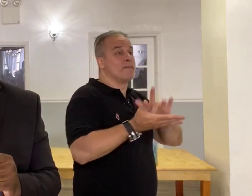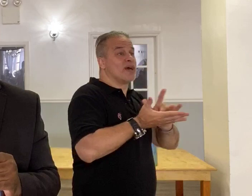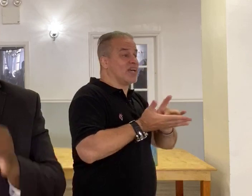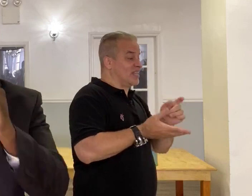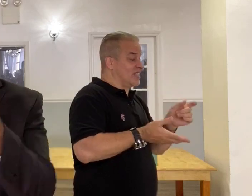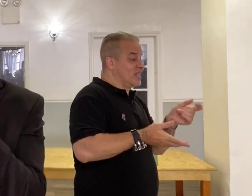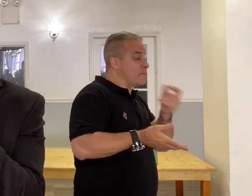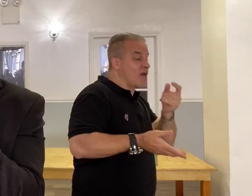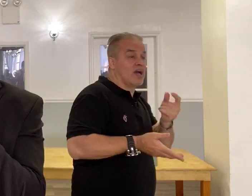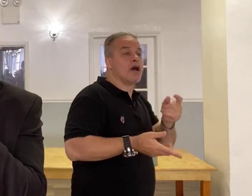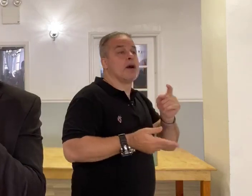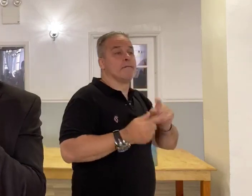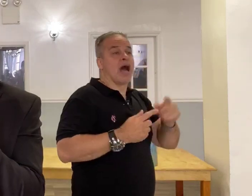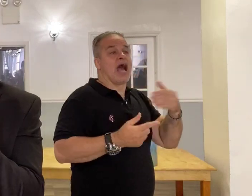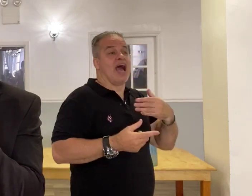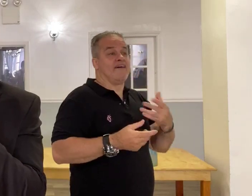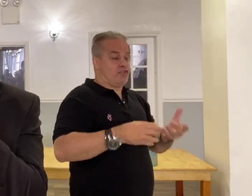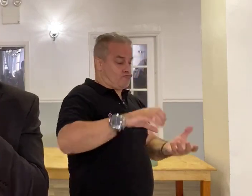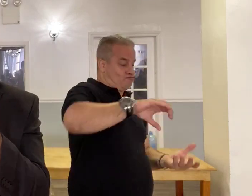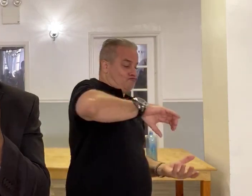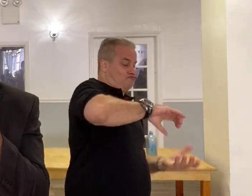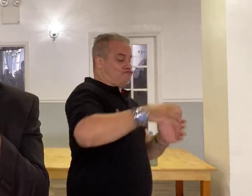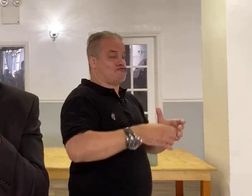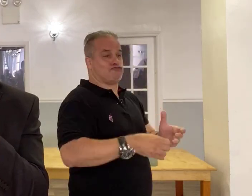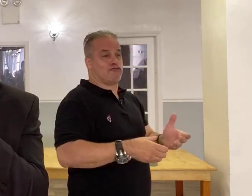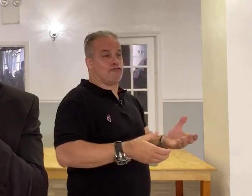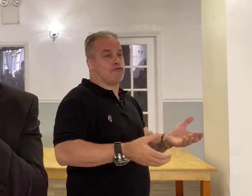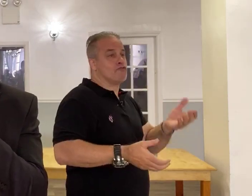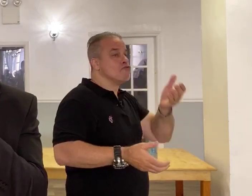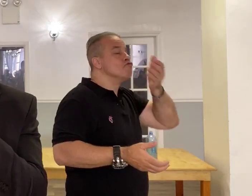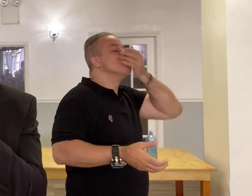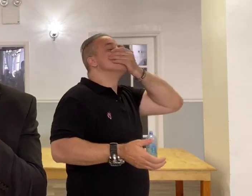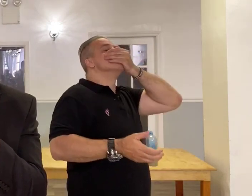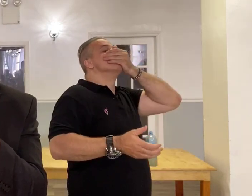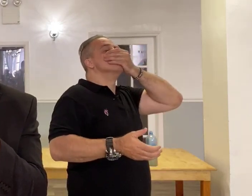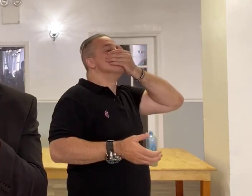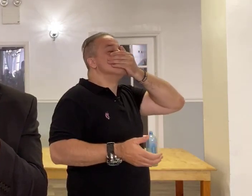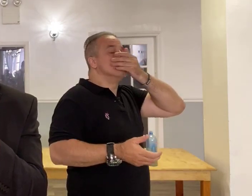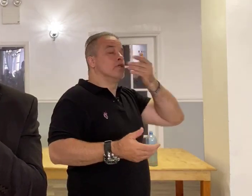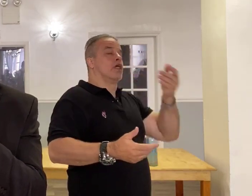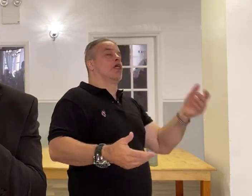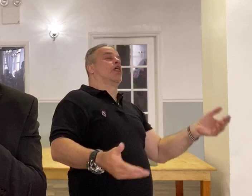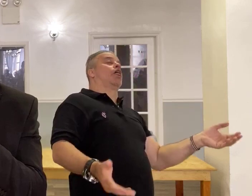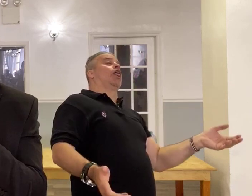removed. But what about the other 5% when they ran out?